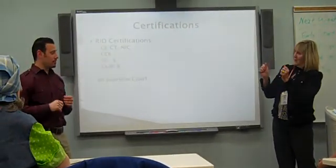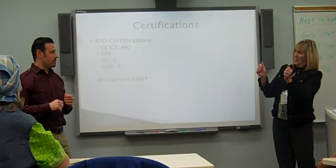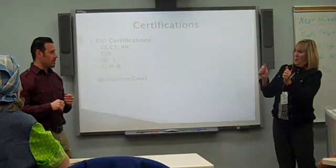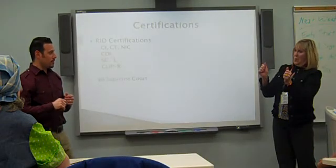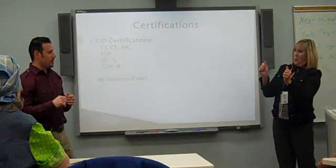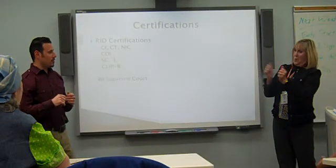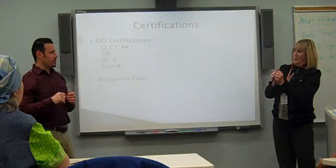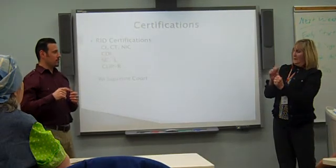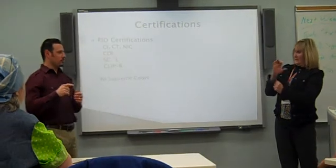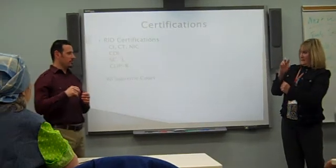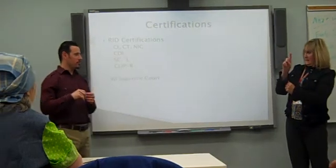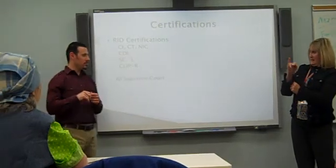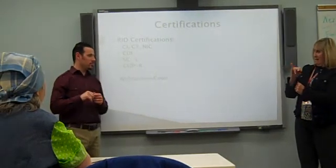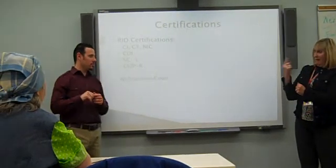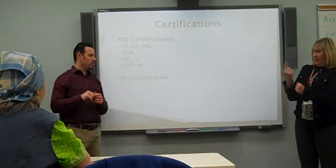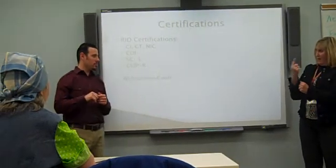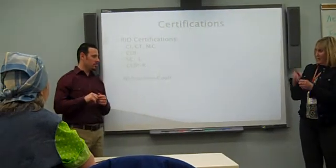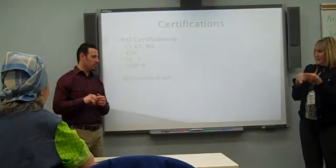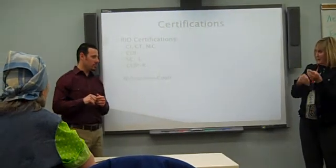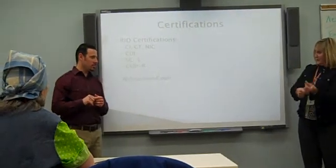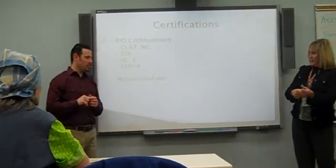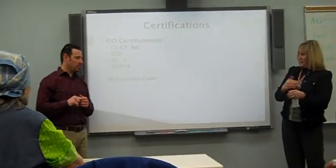Trying to think which one's the best.